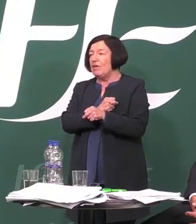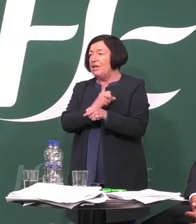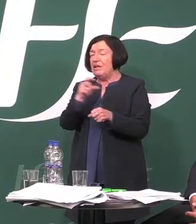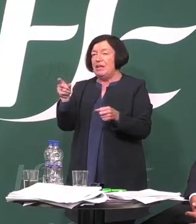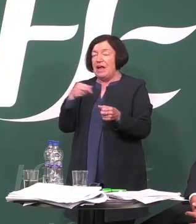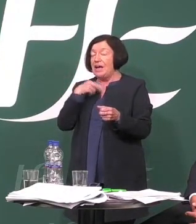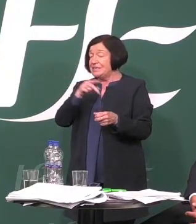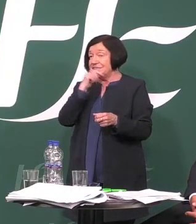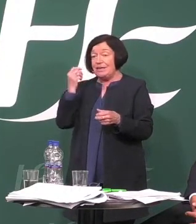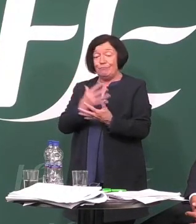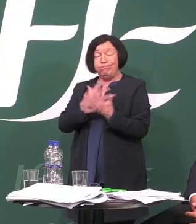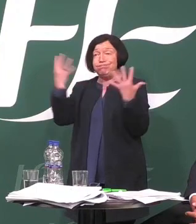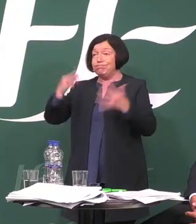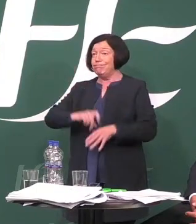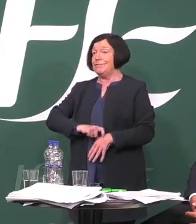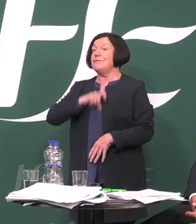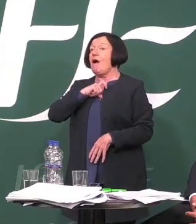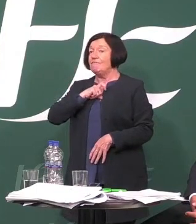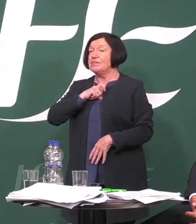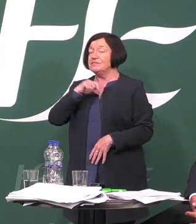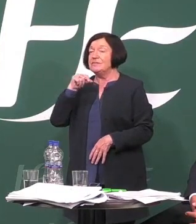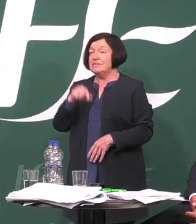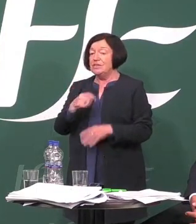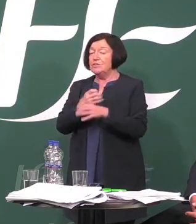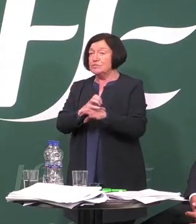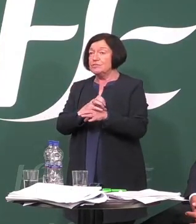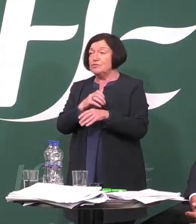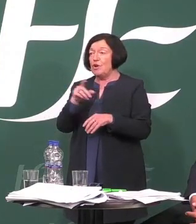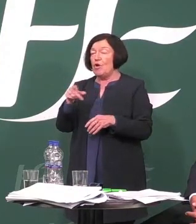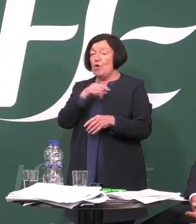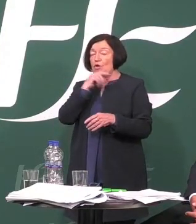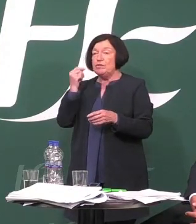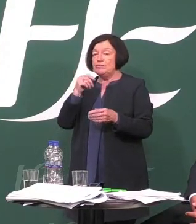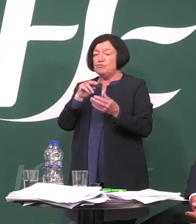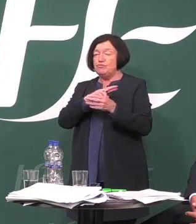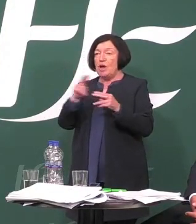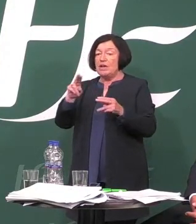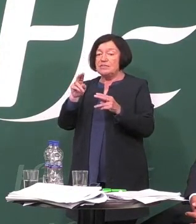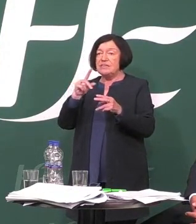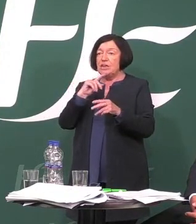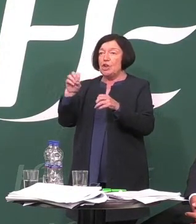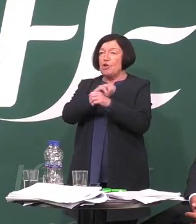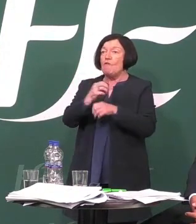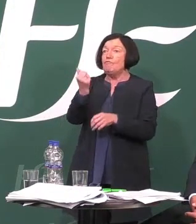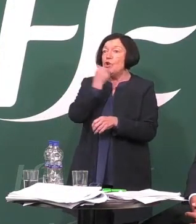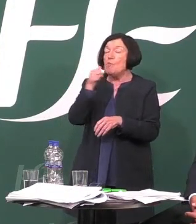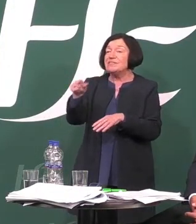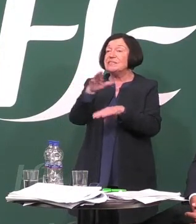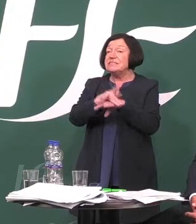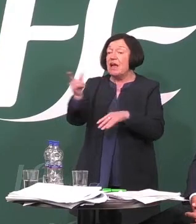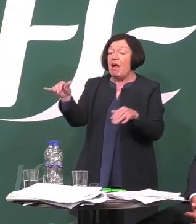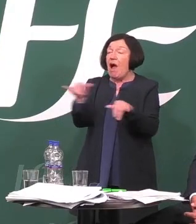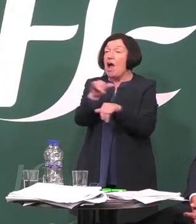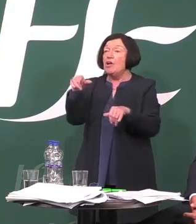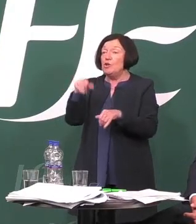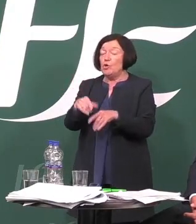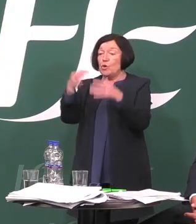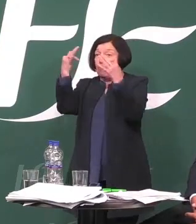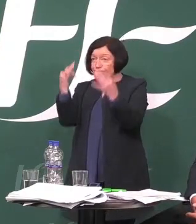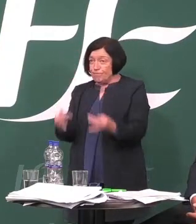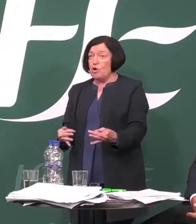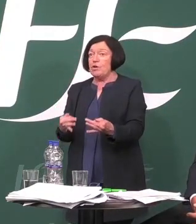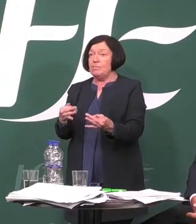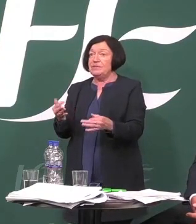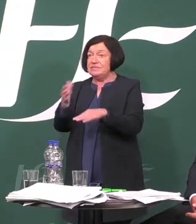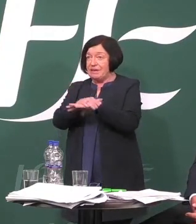and I can say this with great confidence, never been any sense in this country of us underplaying or understating deaths, either those that were confirmed dying